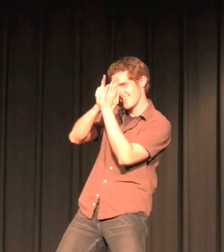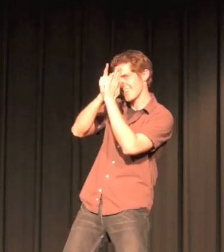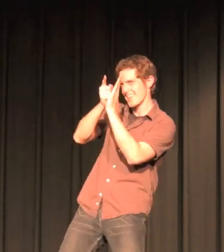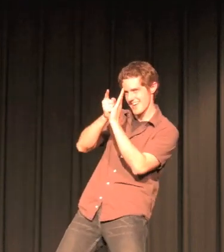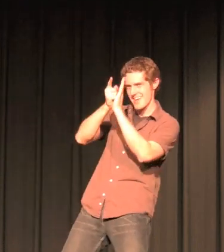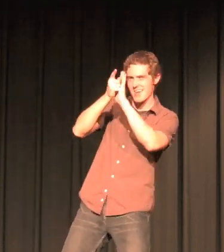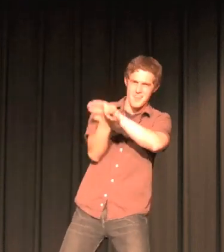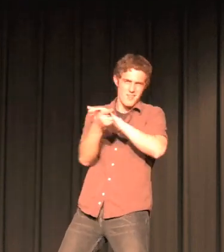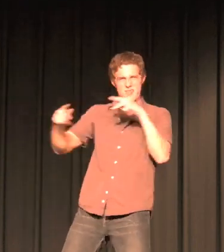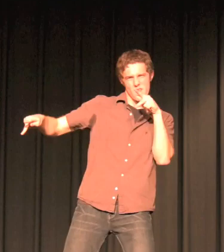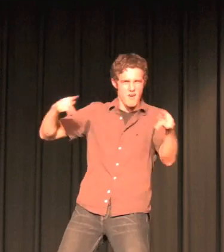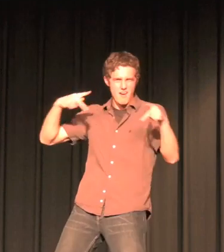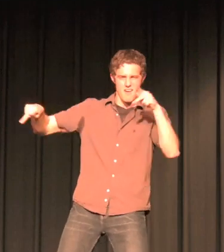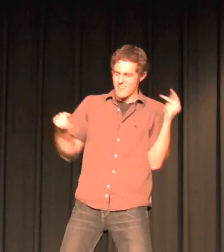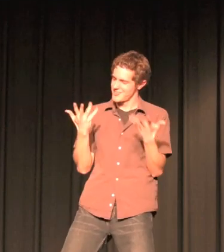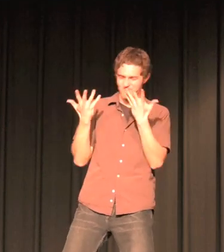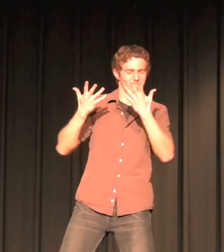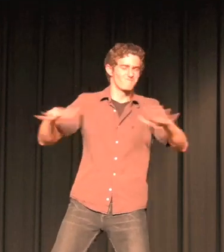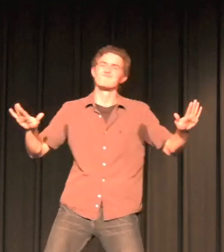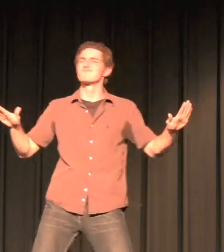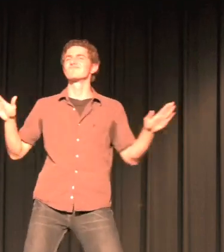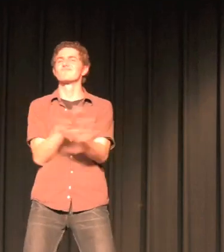the clock, but the party won't stop. No.